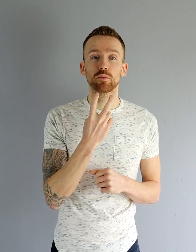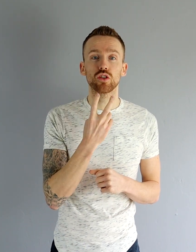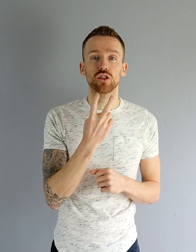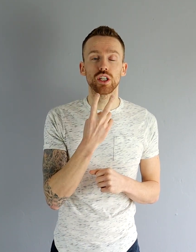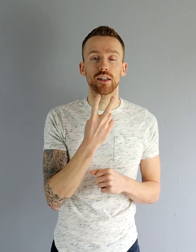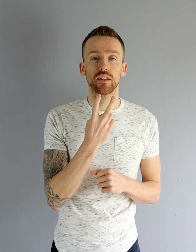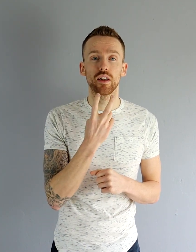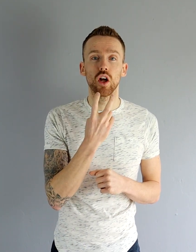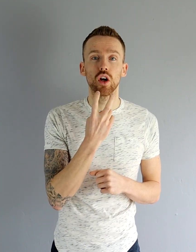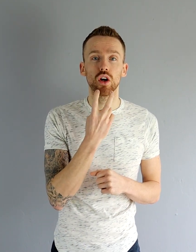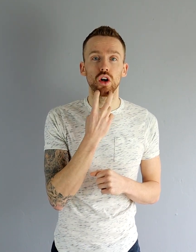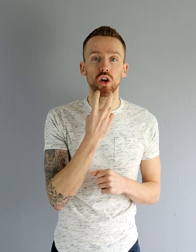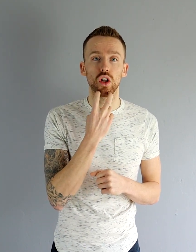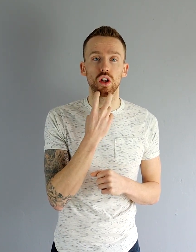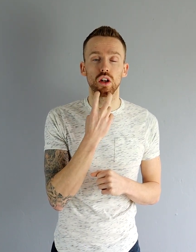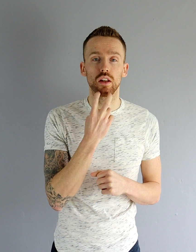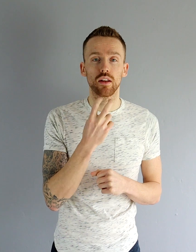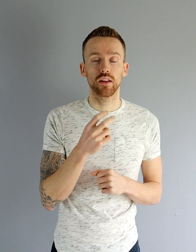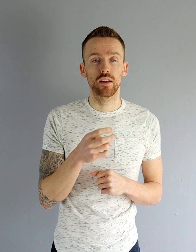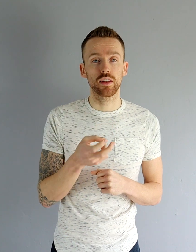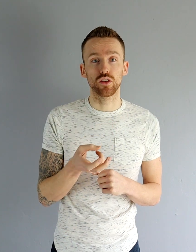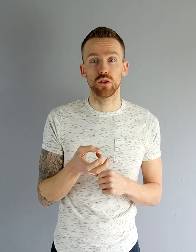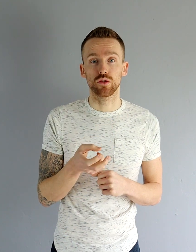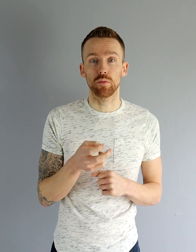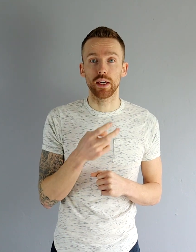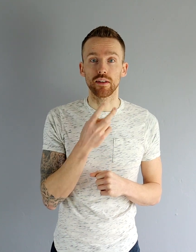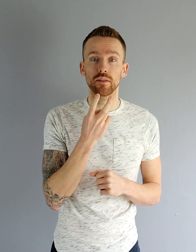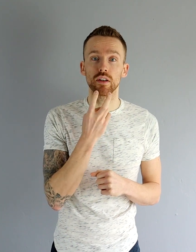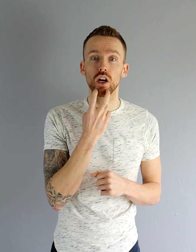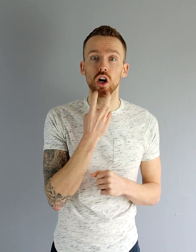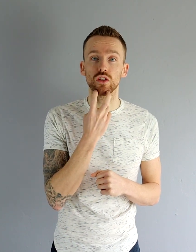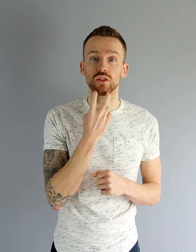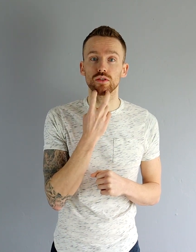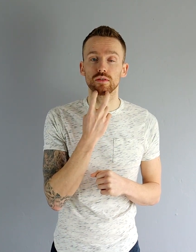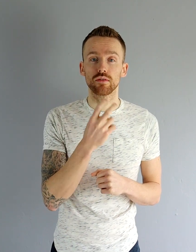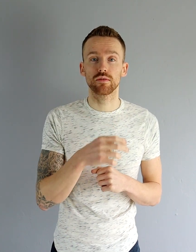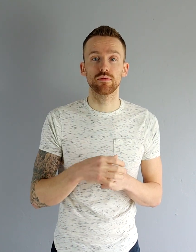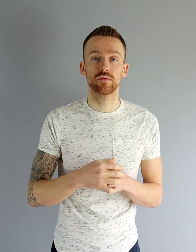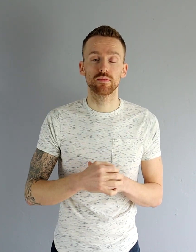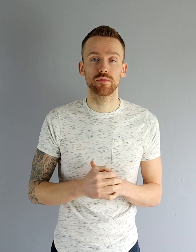on your chin. Uncle. This can also mean aunt.